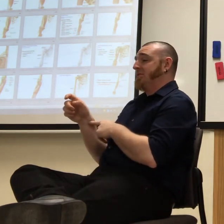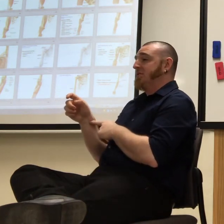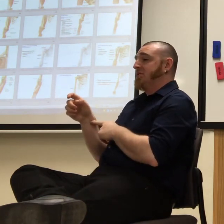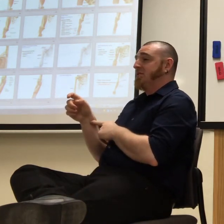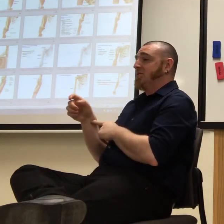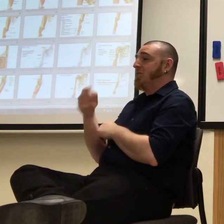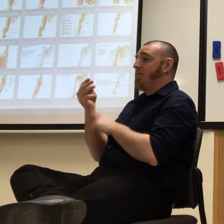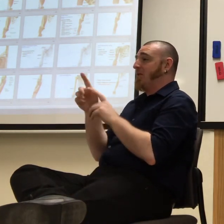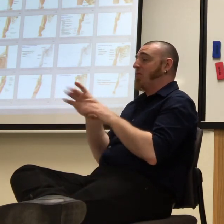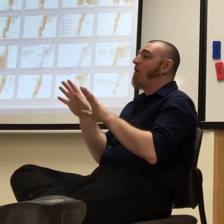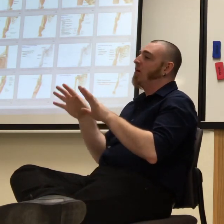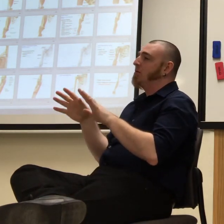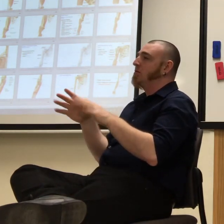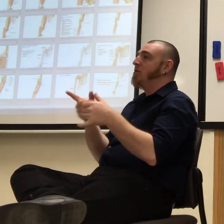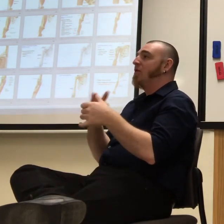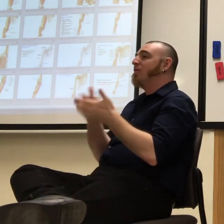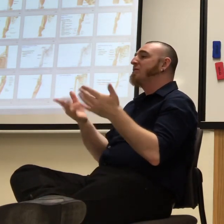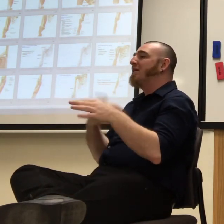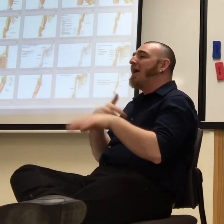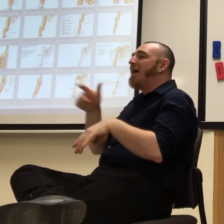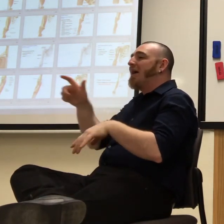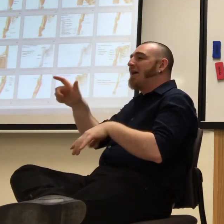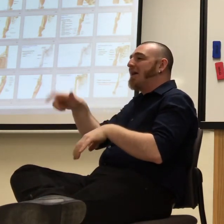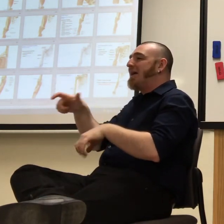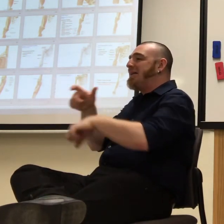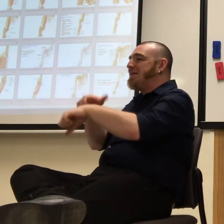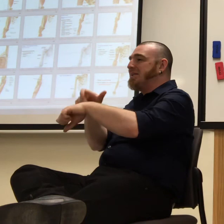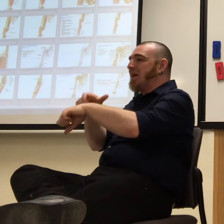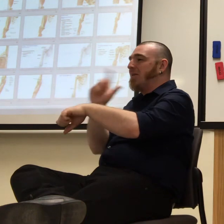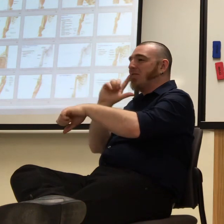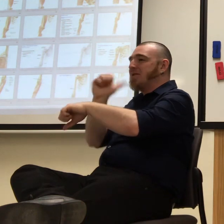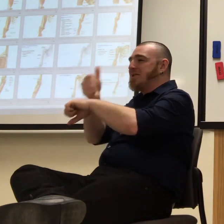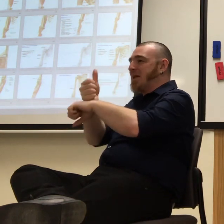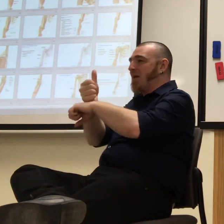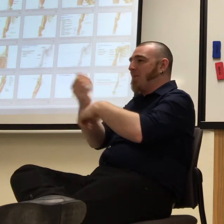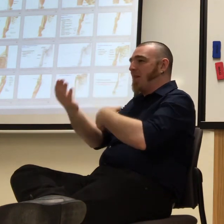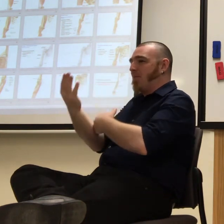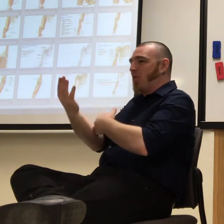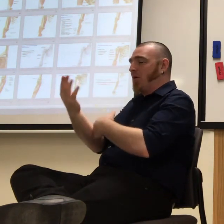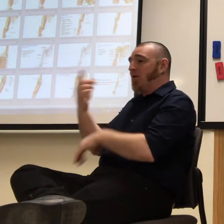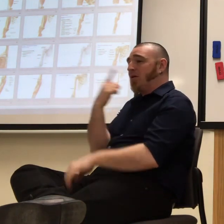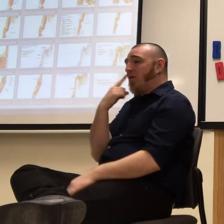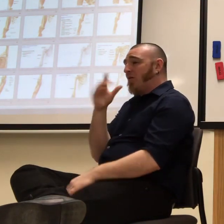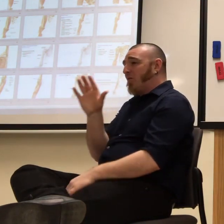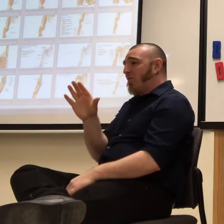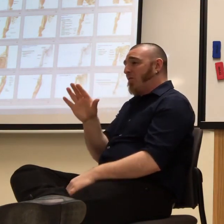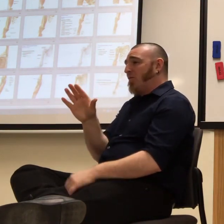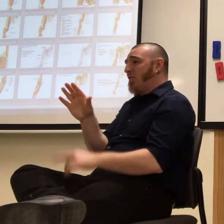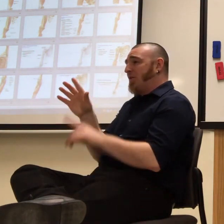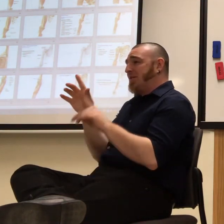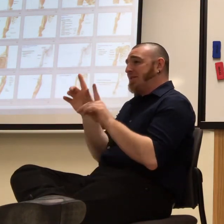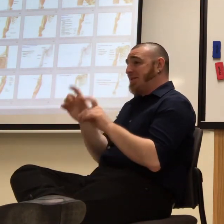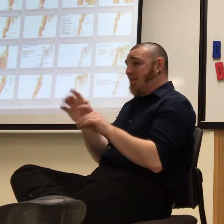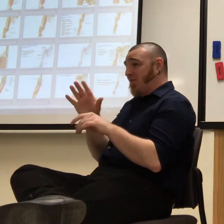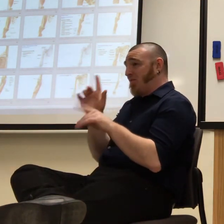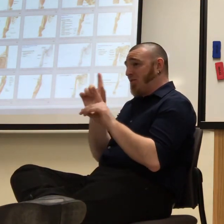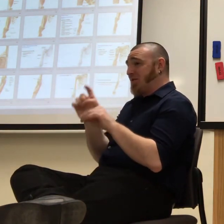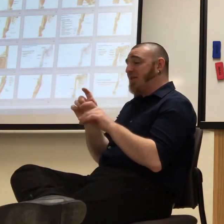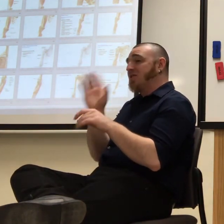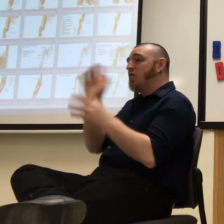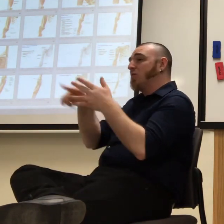First thing I should mention is I need time to set up in the morning, so for you guys it'll be a little later start time, 9 a.m.